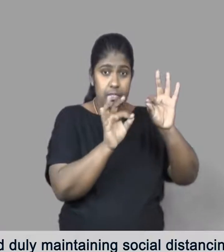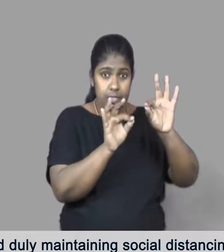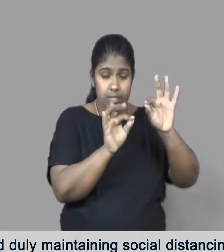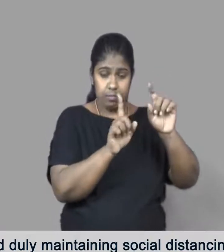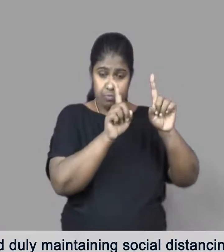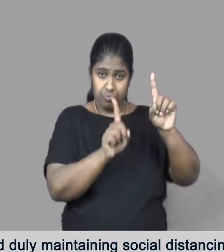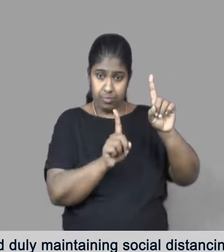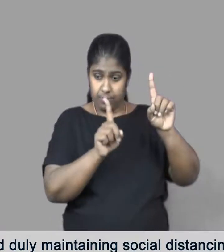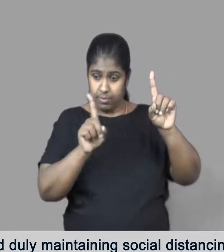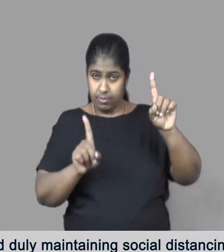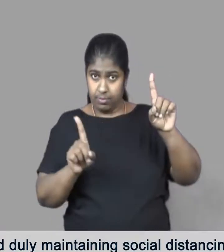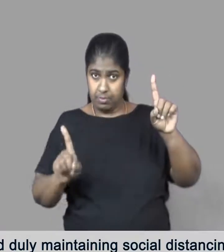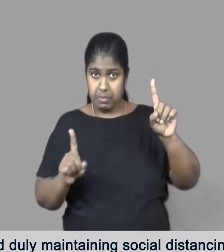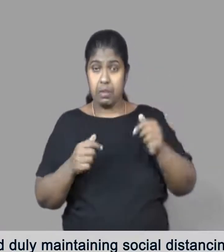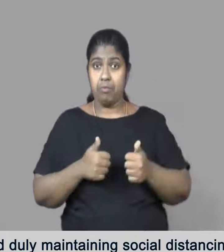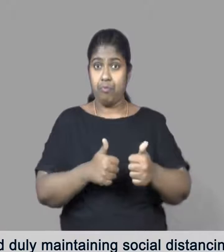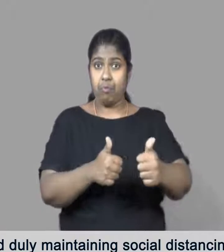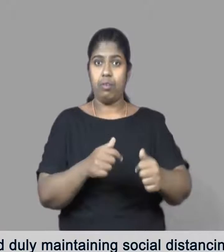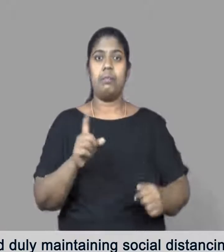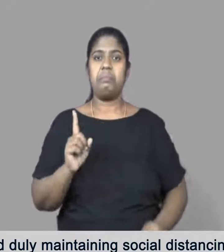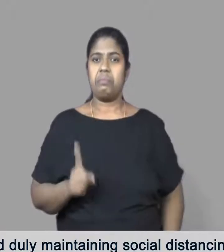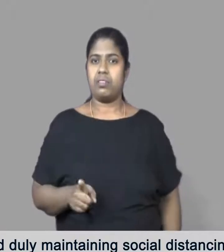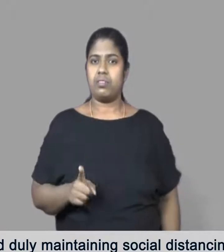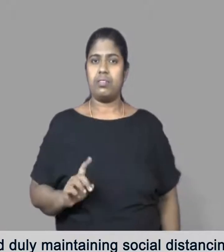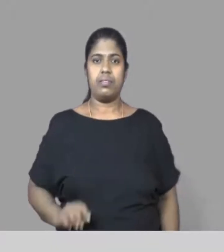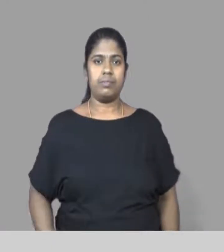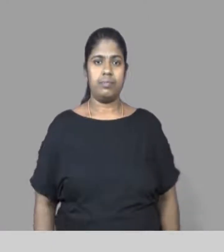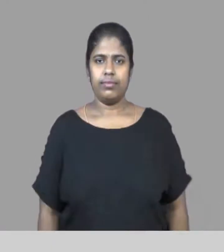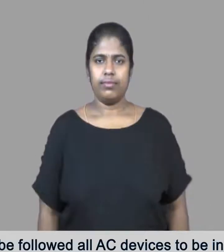maintaining social distancing norms.